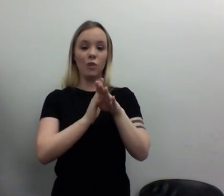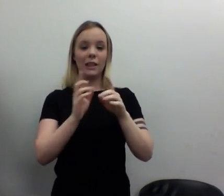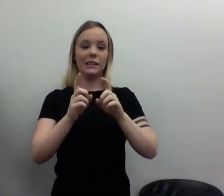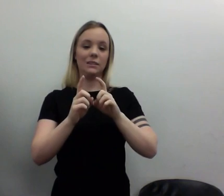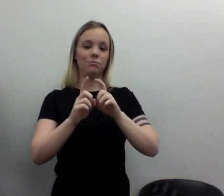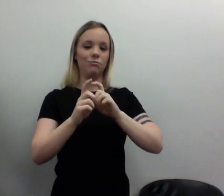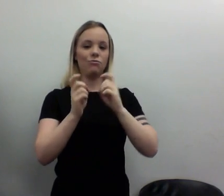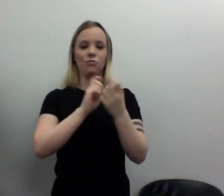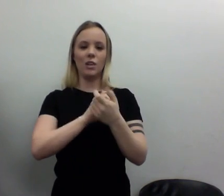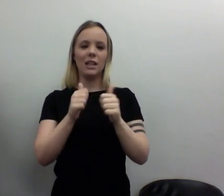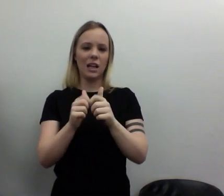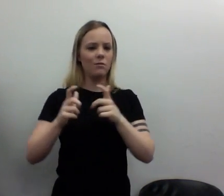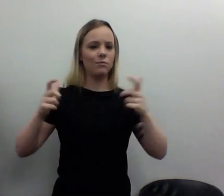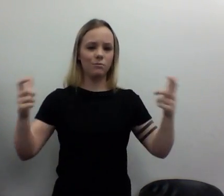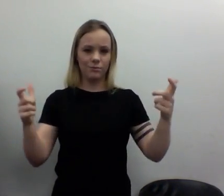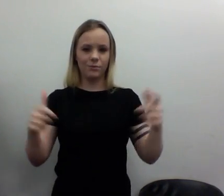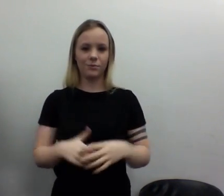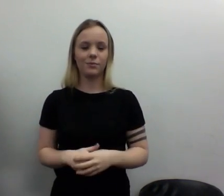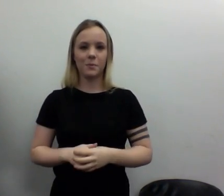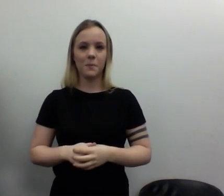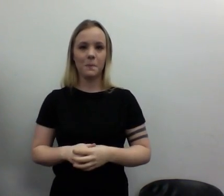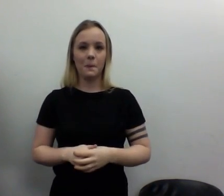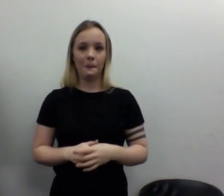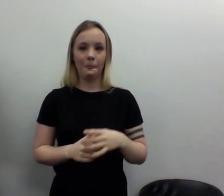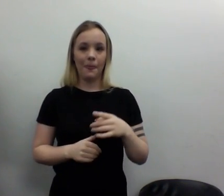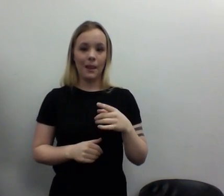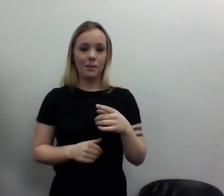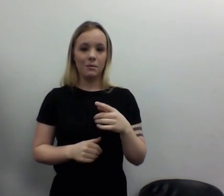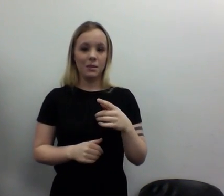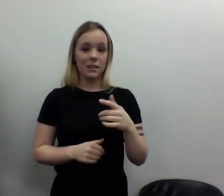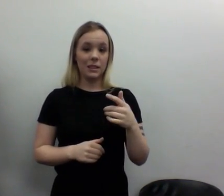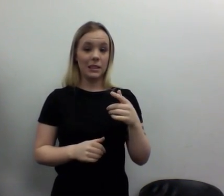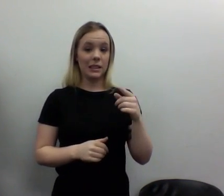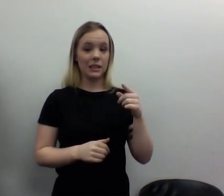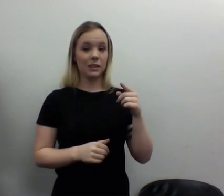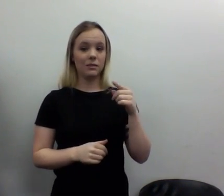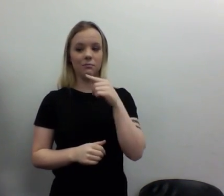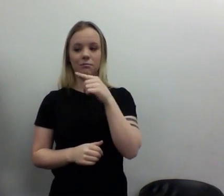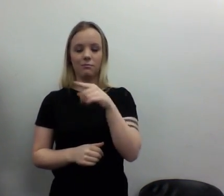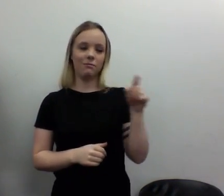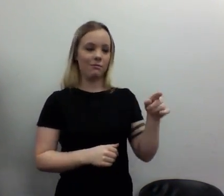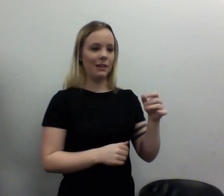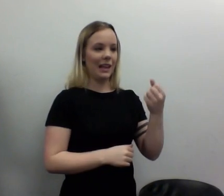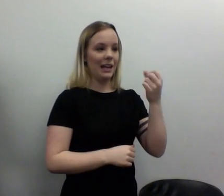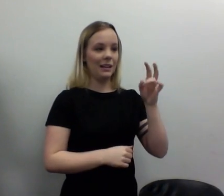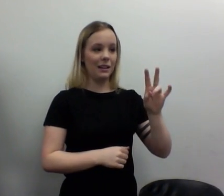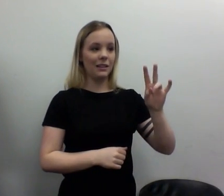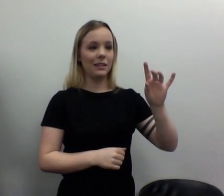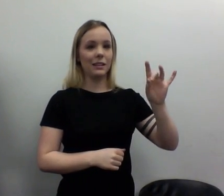significantly. There has been, since 1980, a dramatic increase in the 18 to 25-year-old age